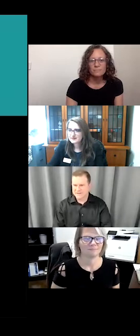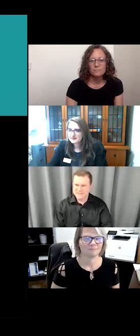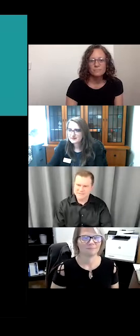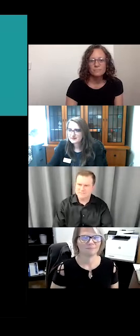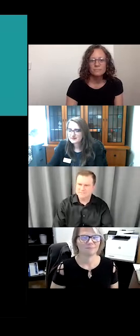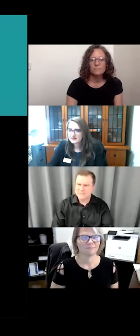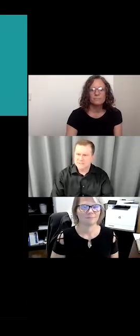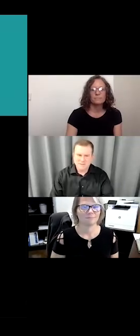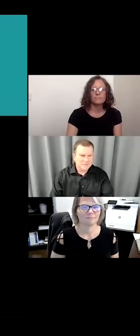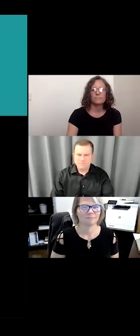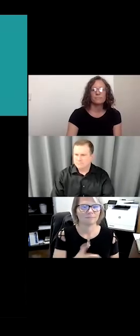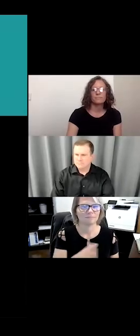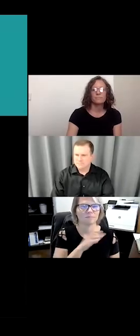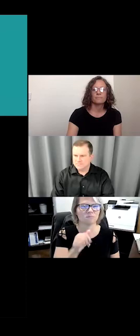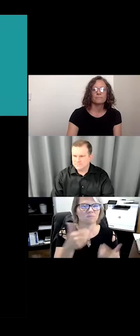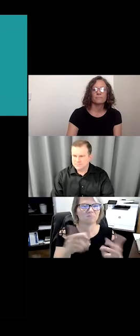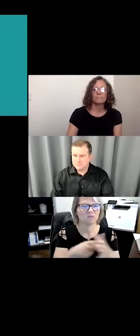And there it is.